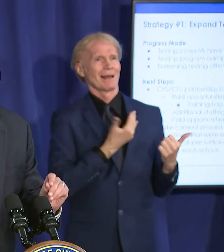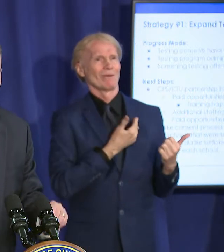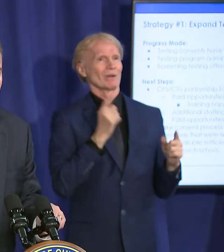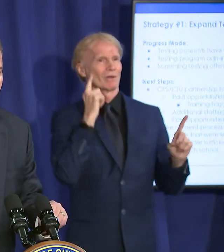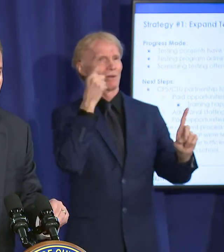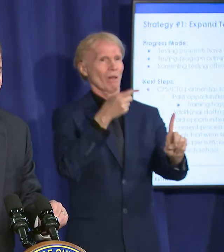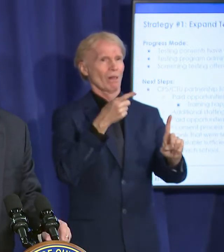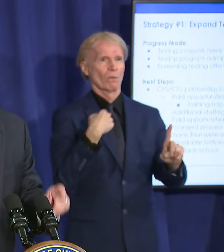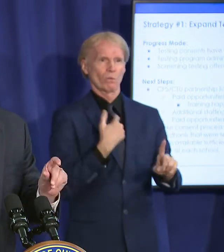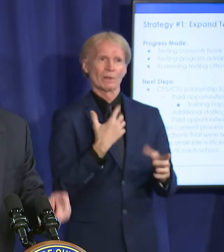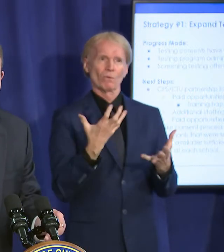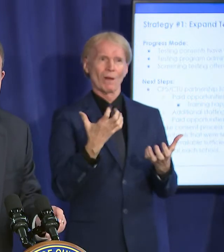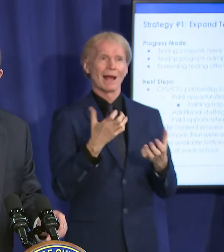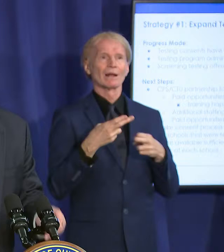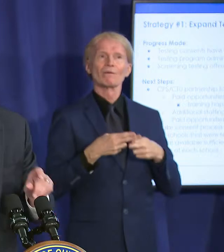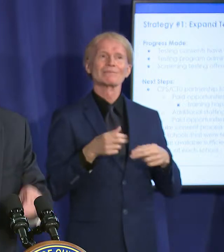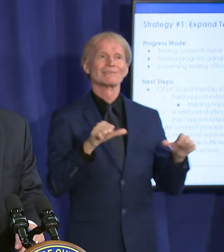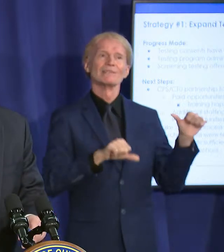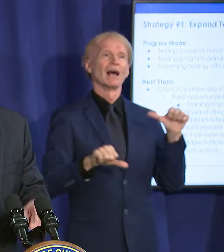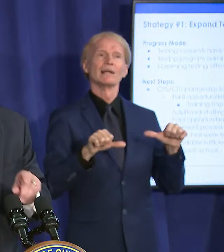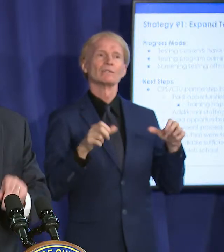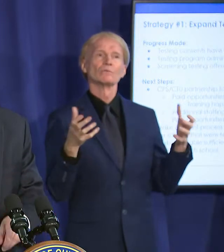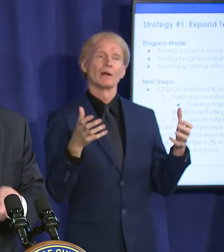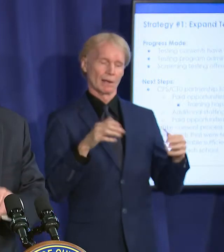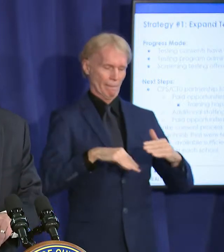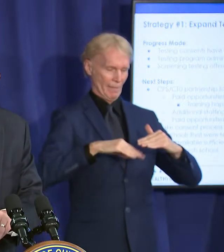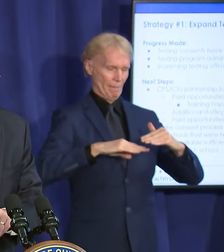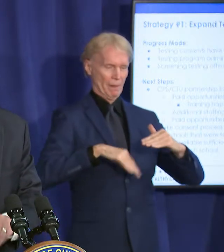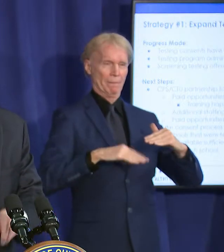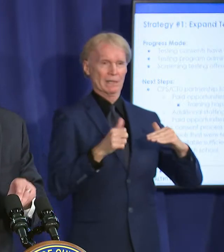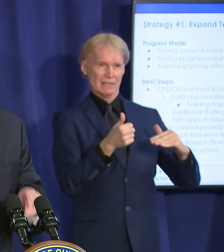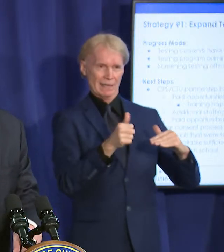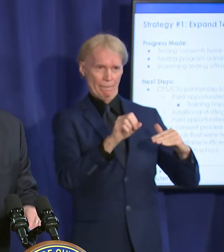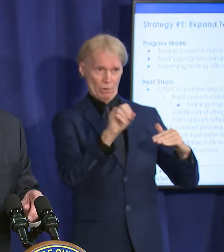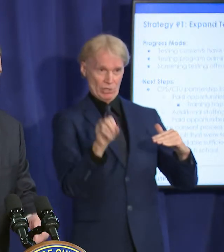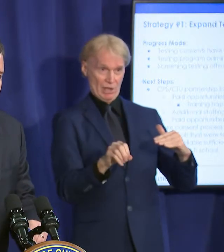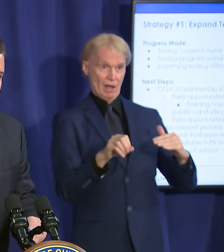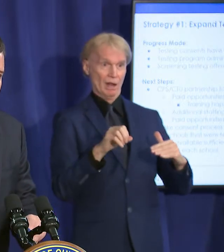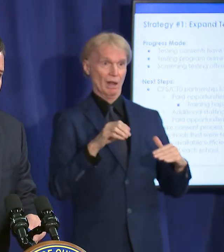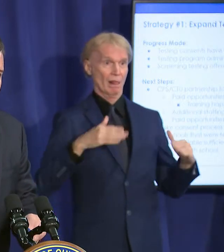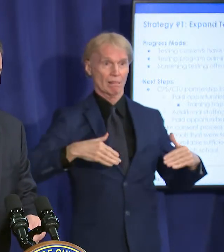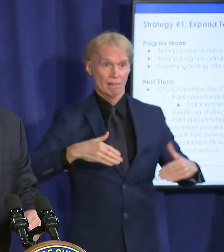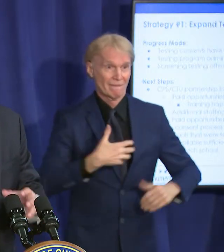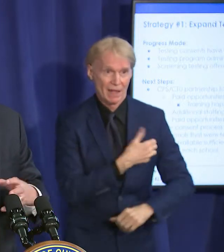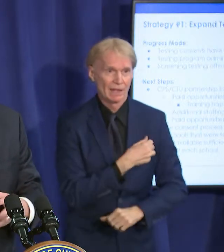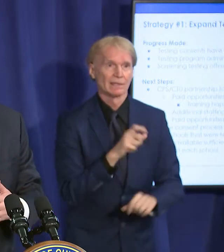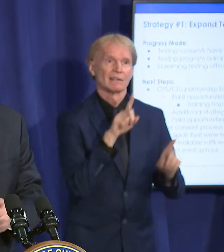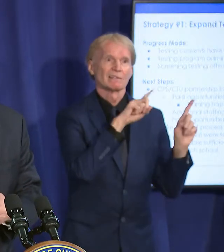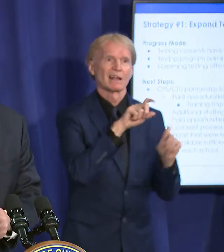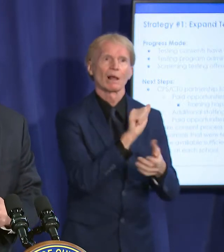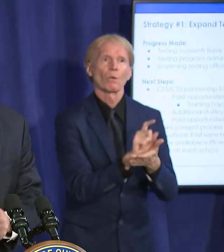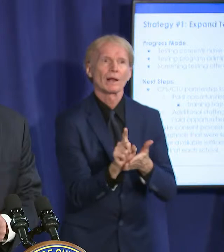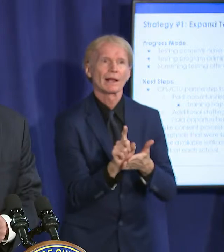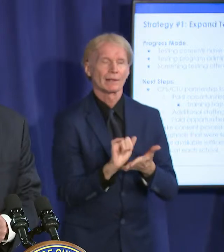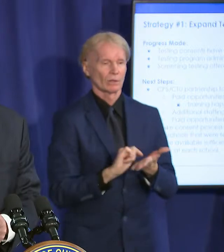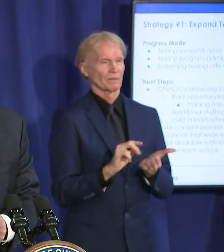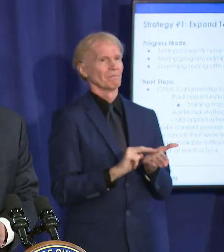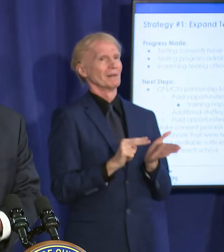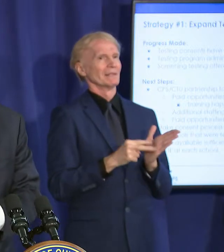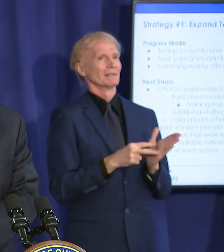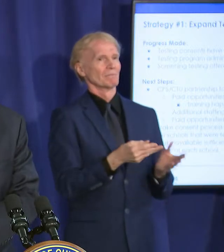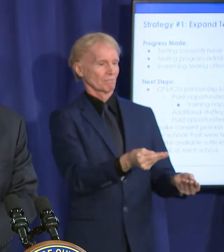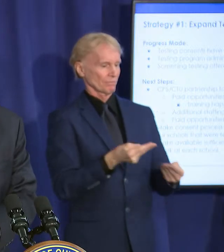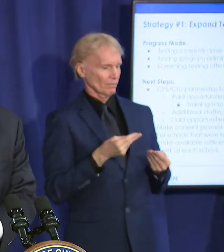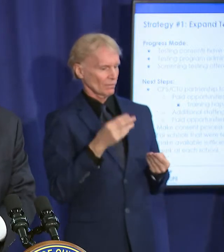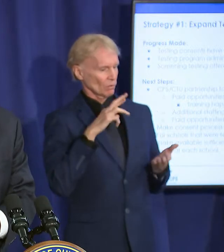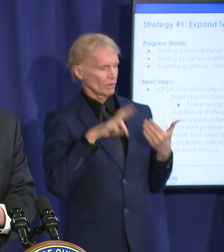every single school a minimum of 10% of unvaccinated students being tested weekly, because that will give us the information we need